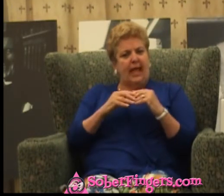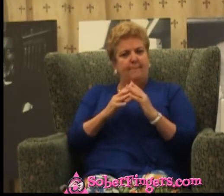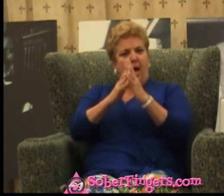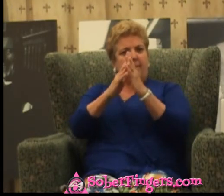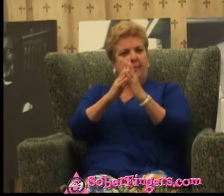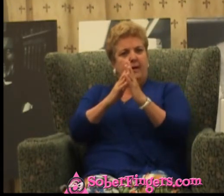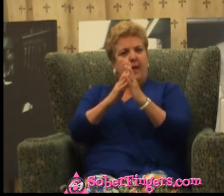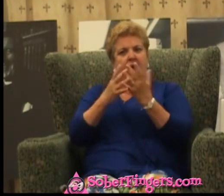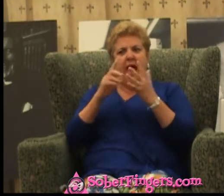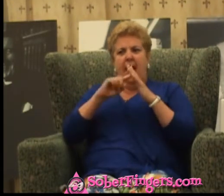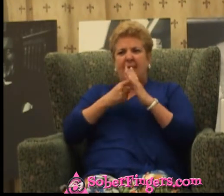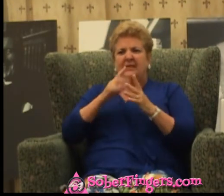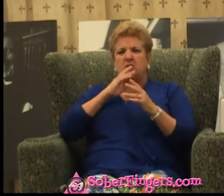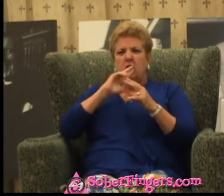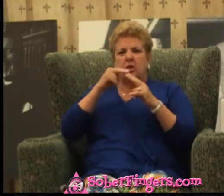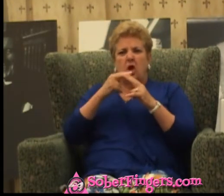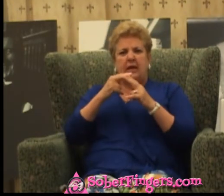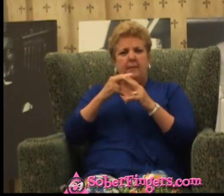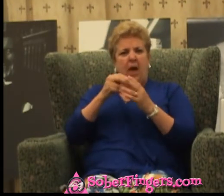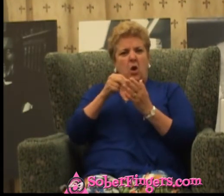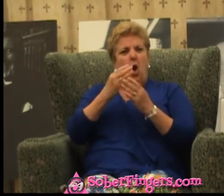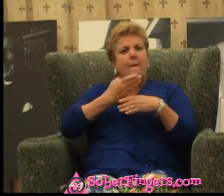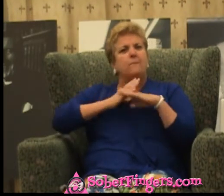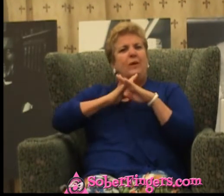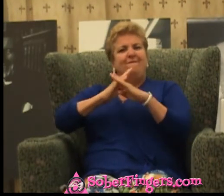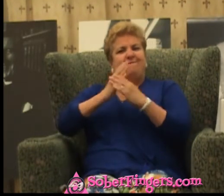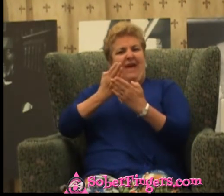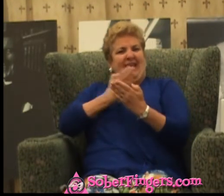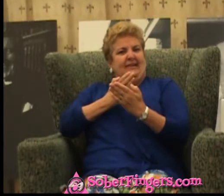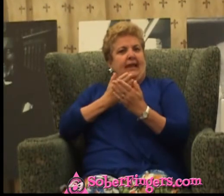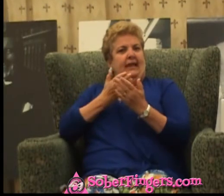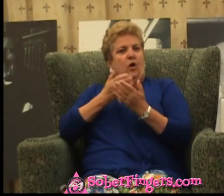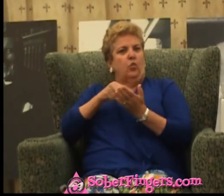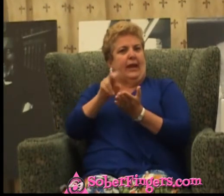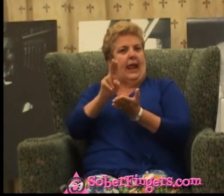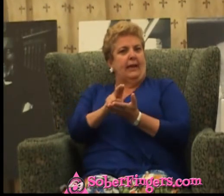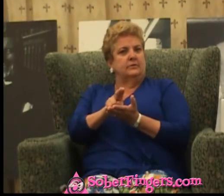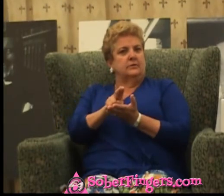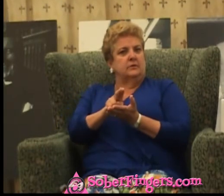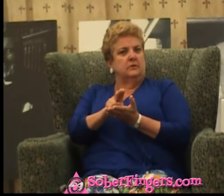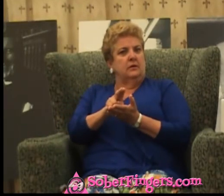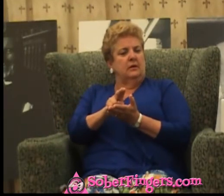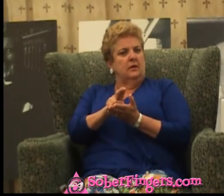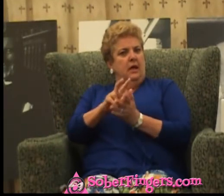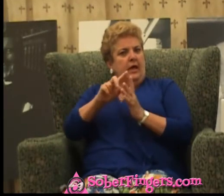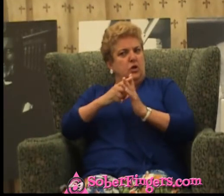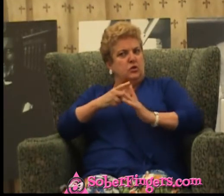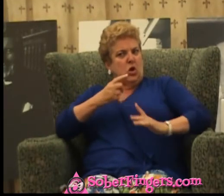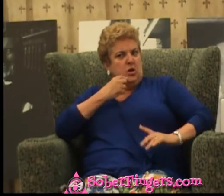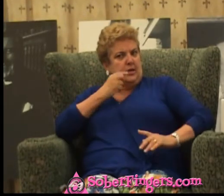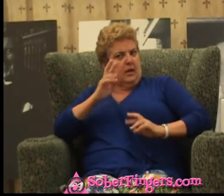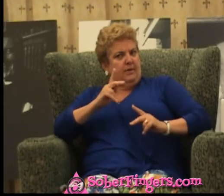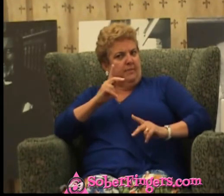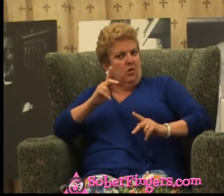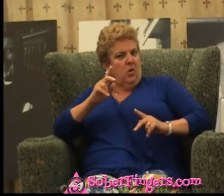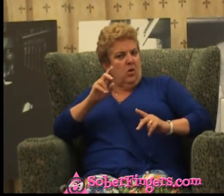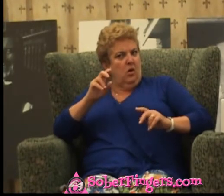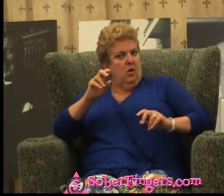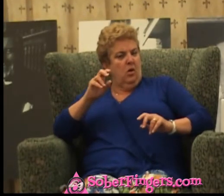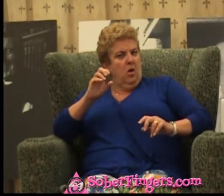prevention. And you put that in somebody's head. Wow, relapse could happen any second. I better